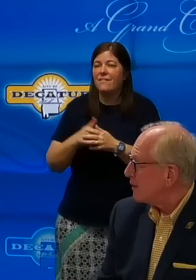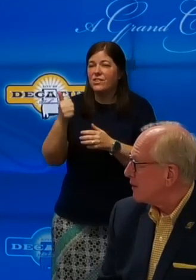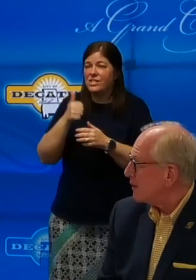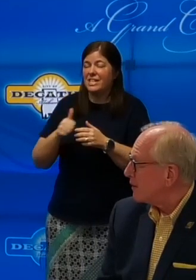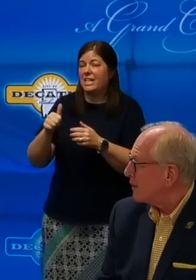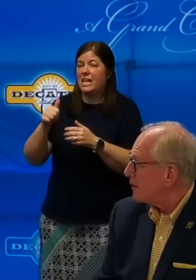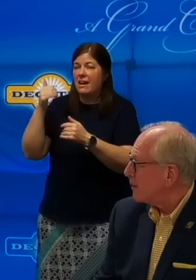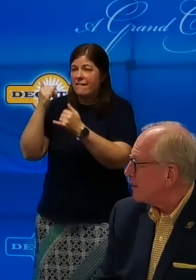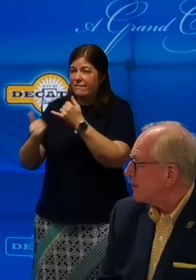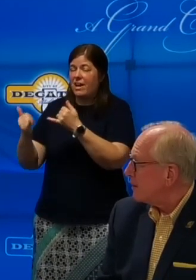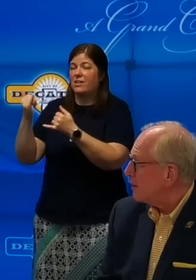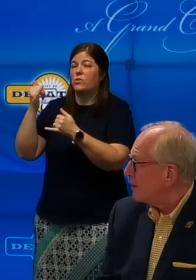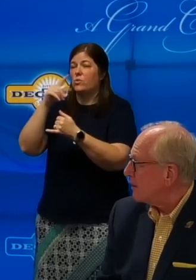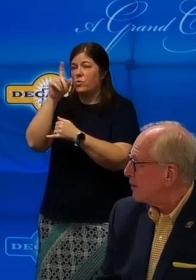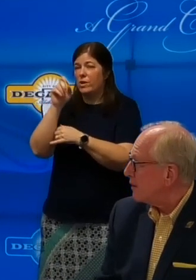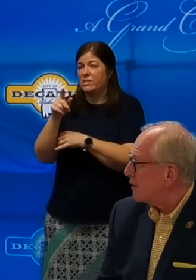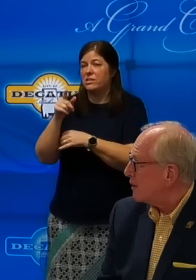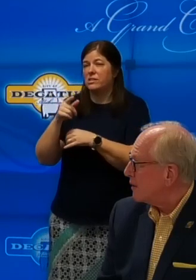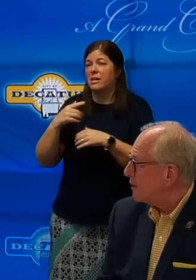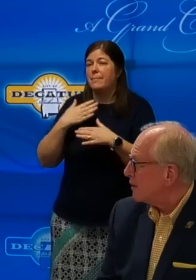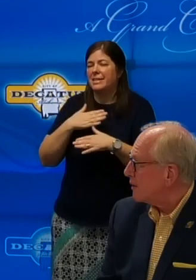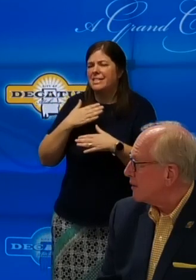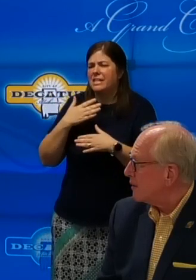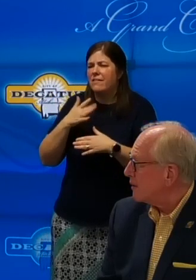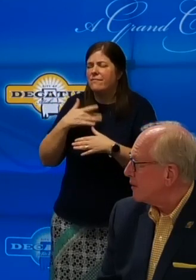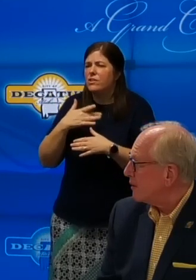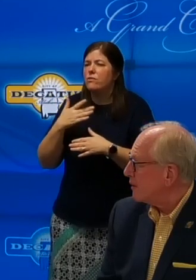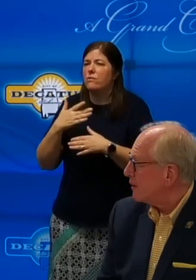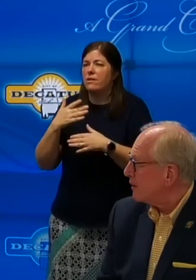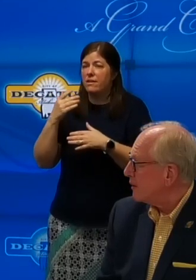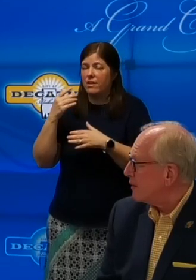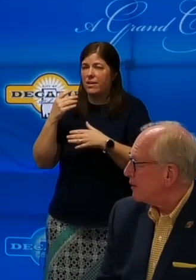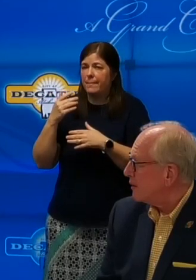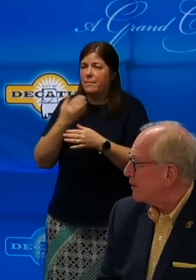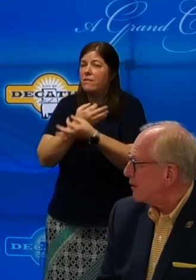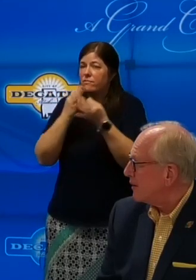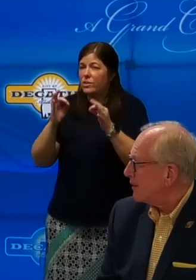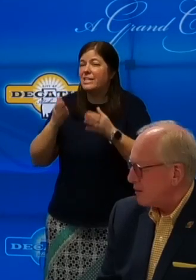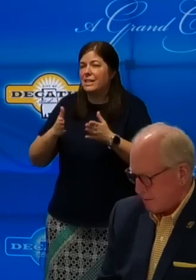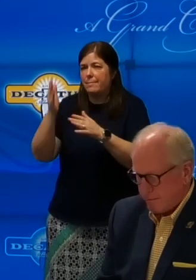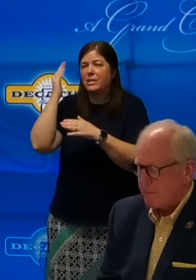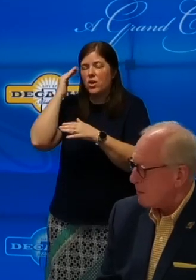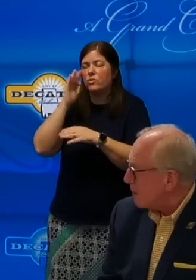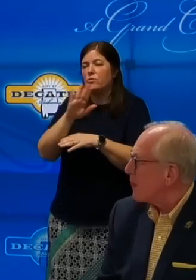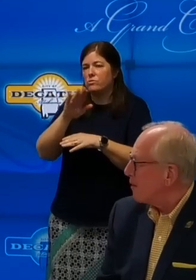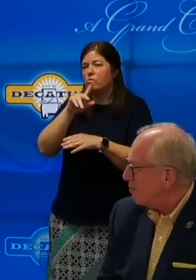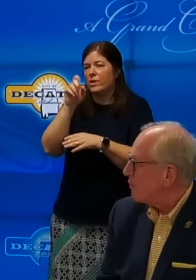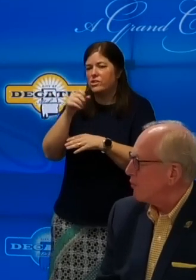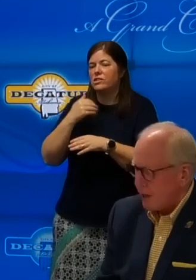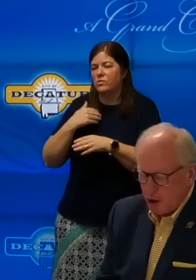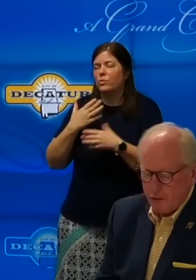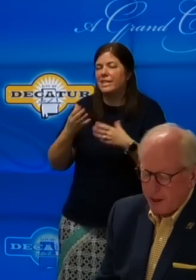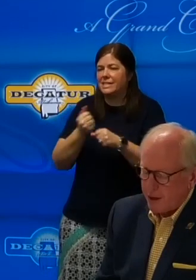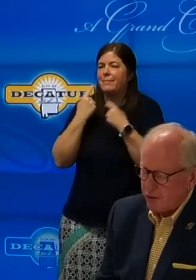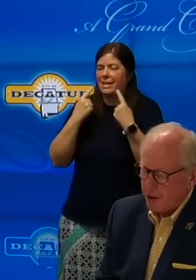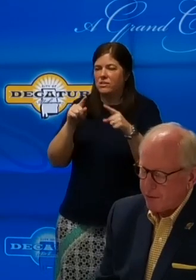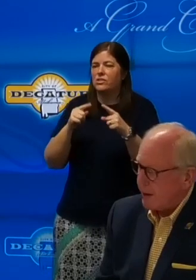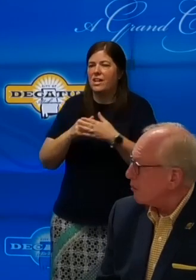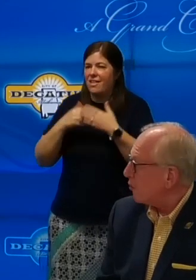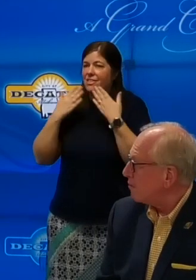that come up after this call, feel free, Mayor, to tell me those questions, and we'll get some answers. Thank you for